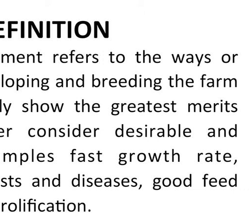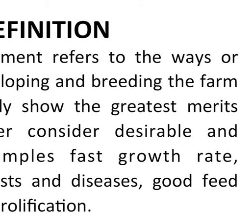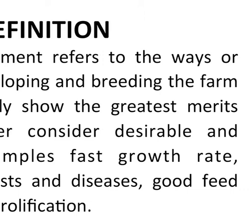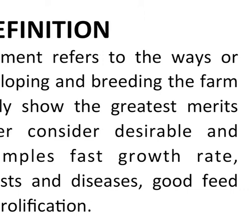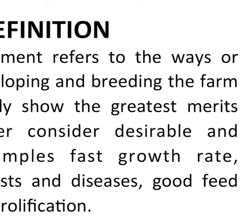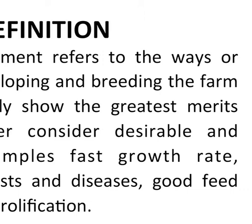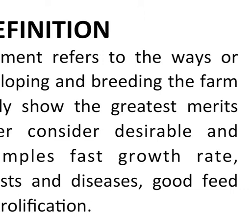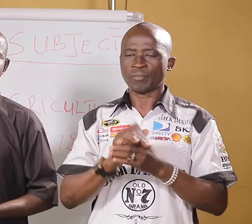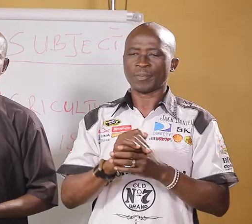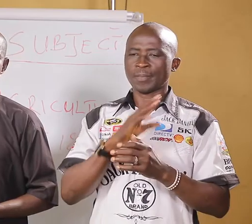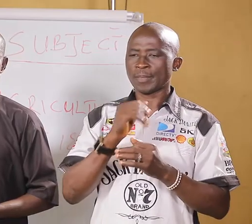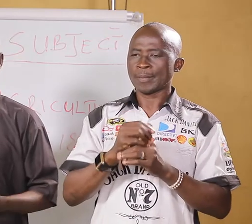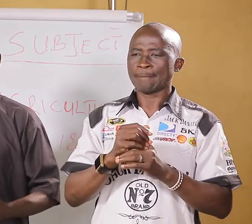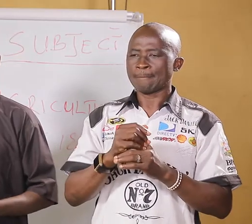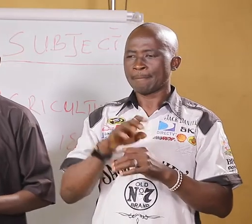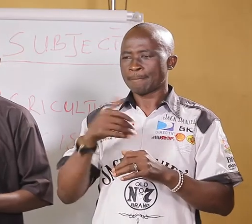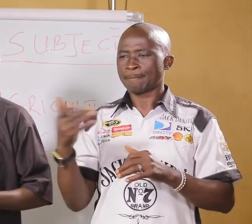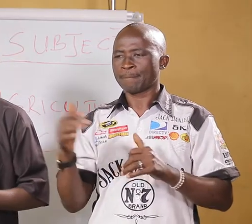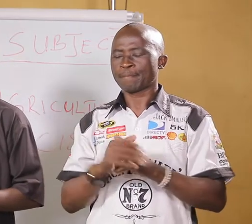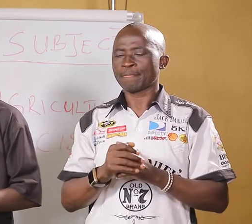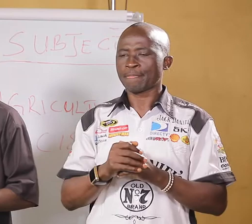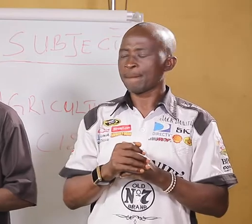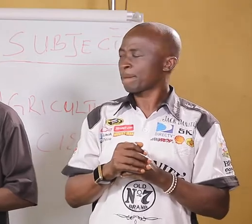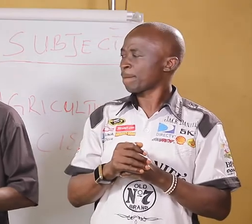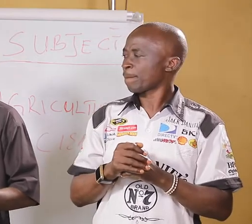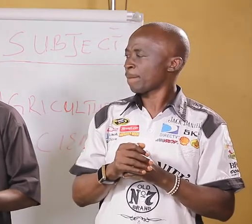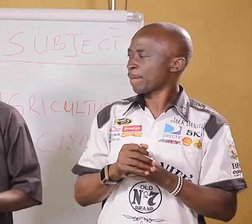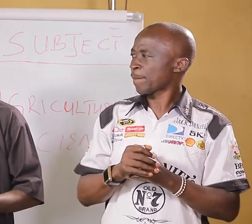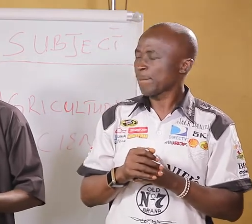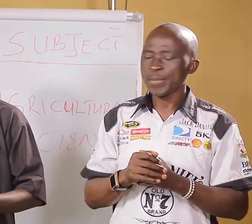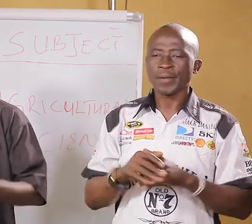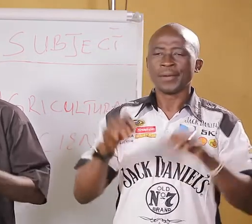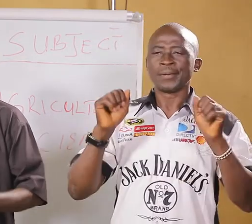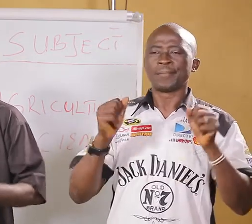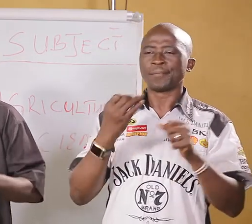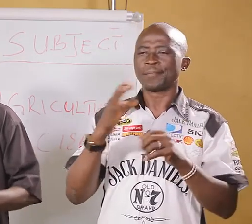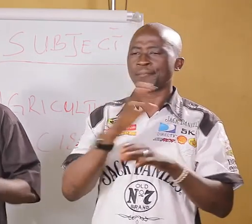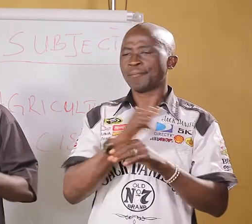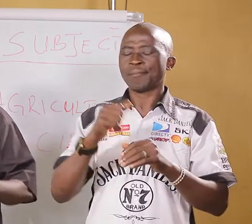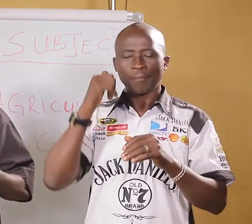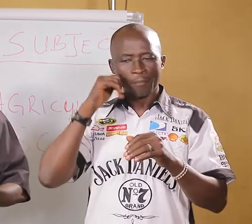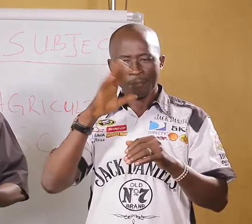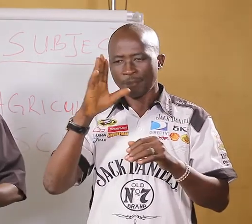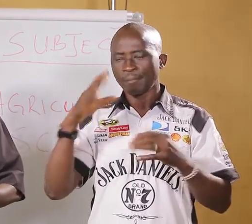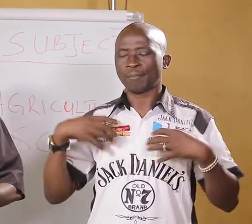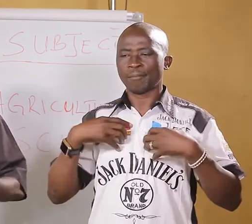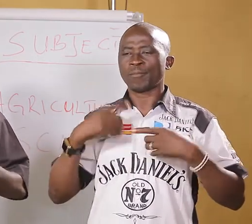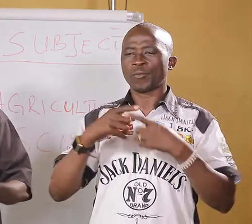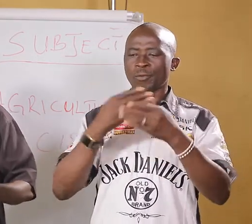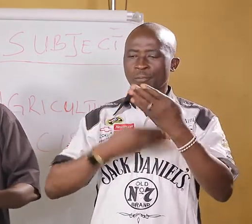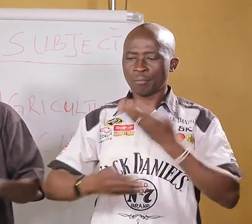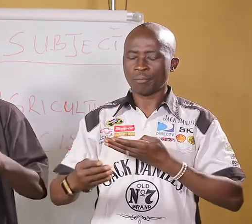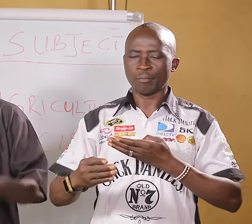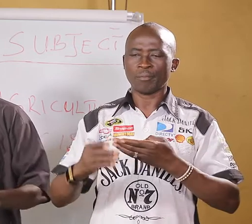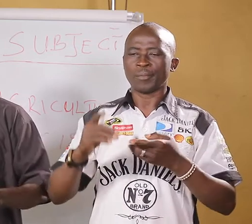and prolification. And what do we mean by prolification? Ability of a female animal to give birth to